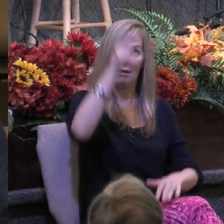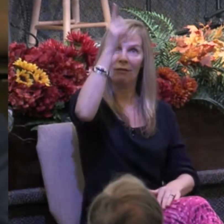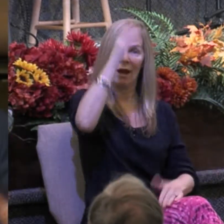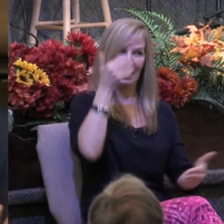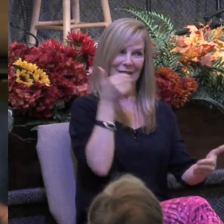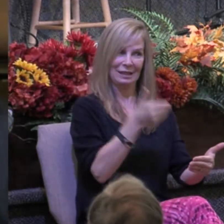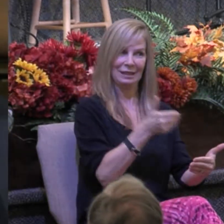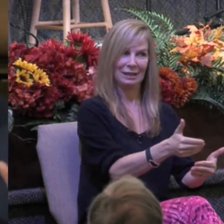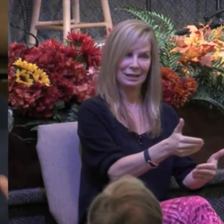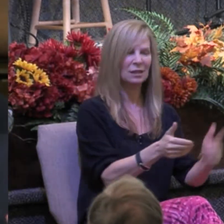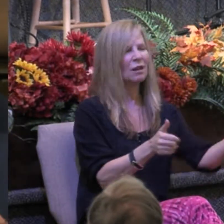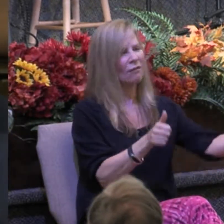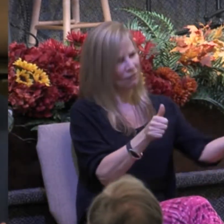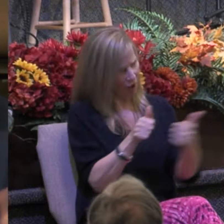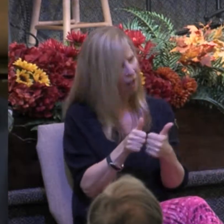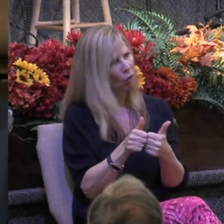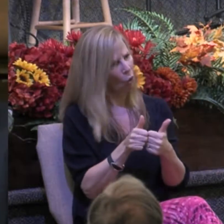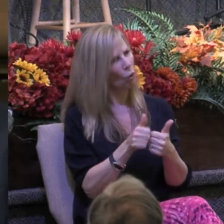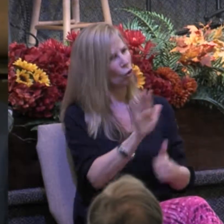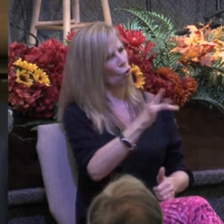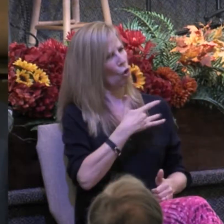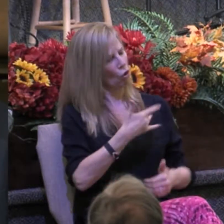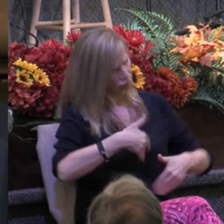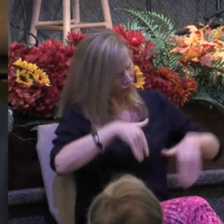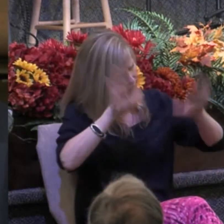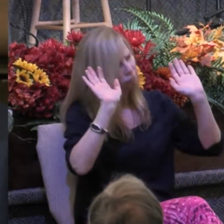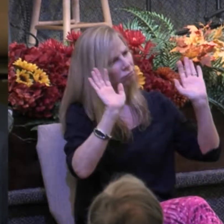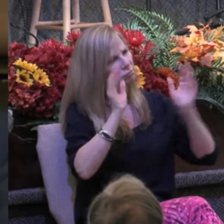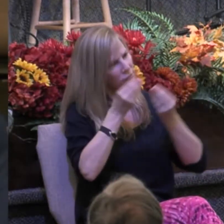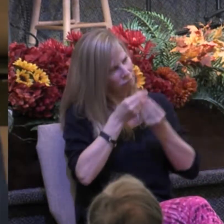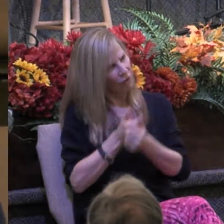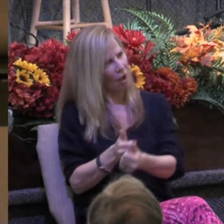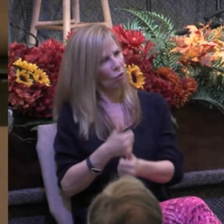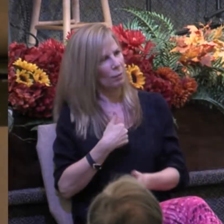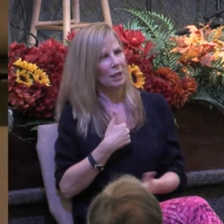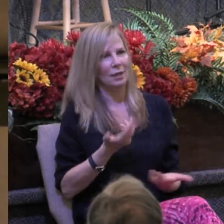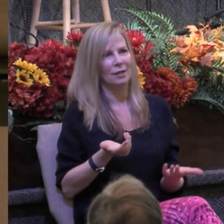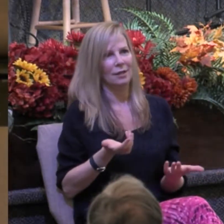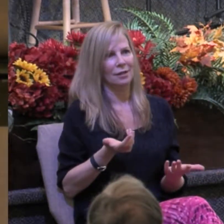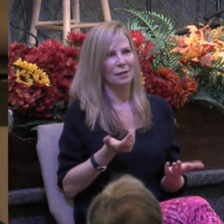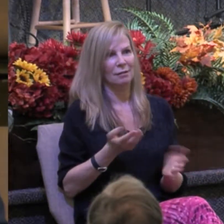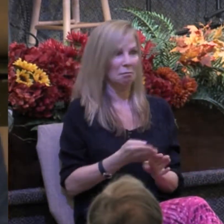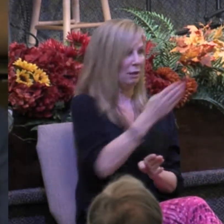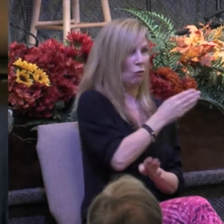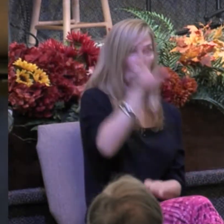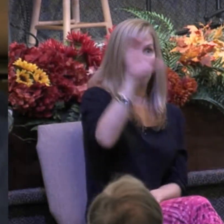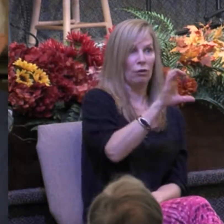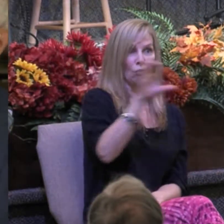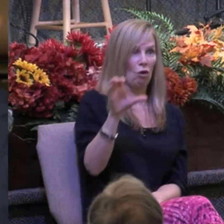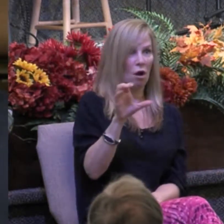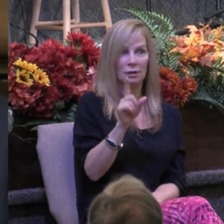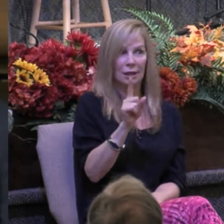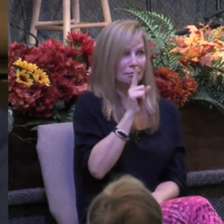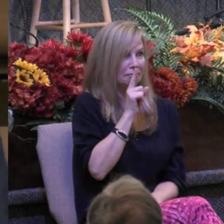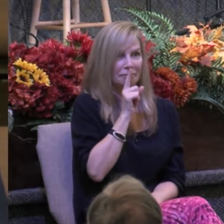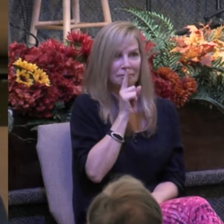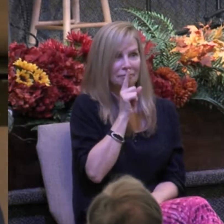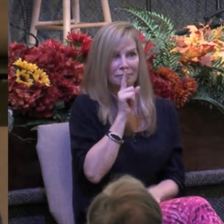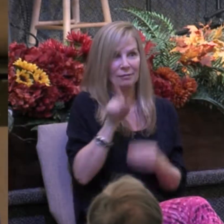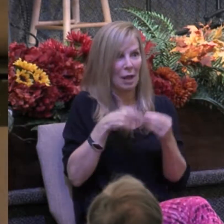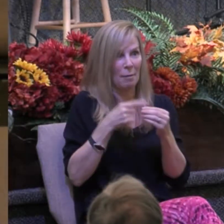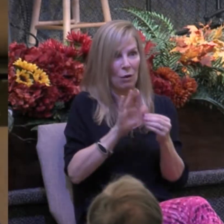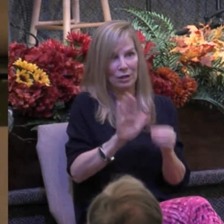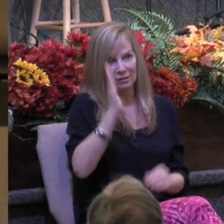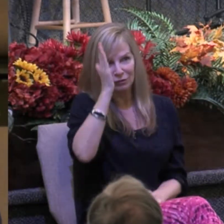meant surrender your hearts to me. So prior to the cross, Jesus really didn't explain about his death. He mentioned that it was